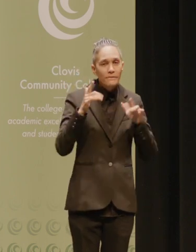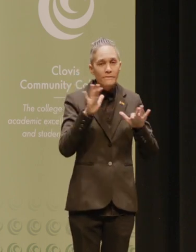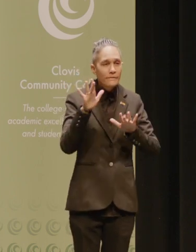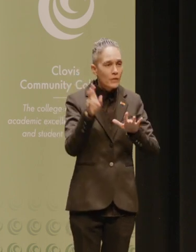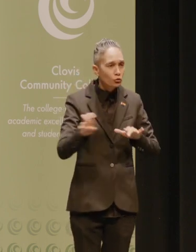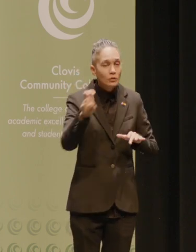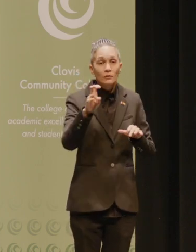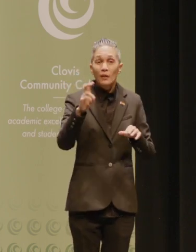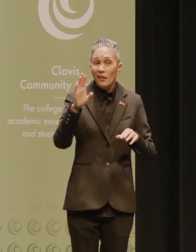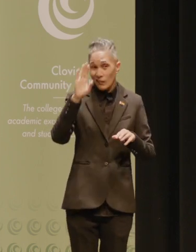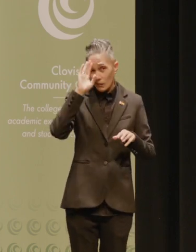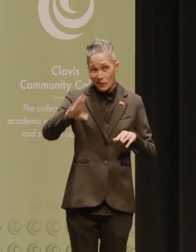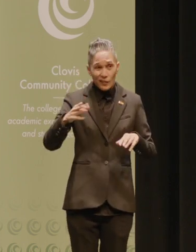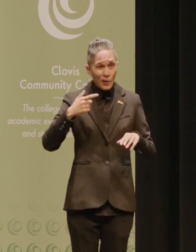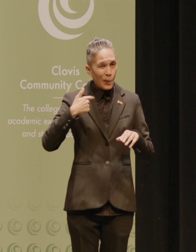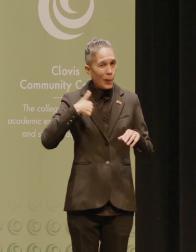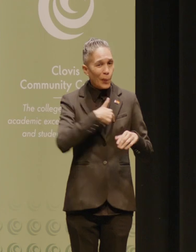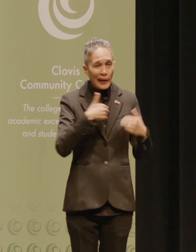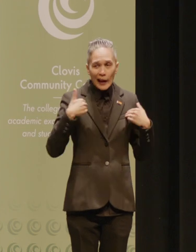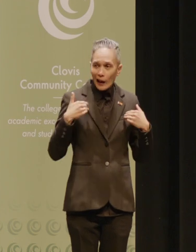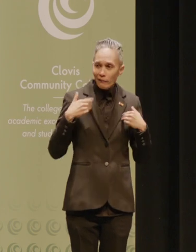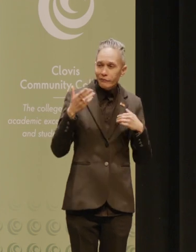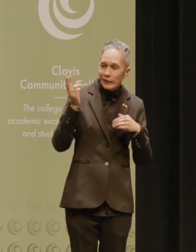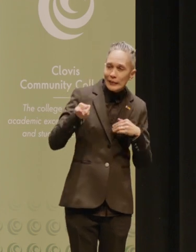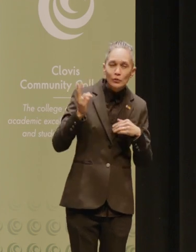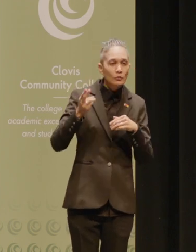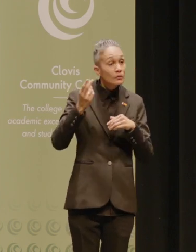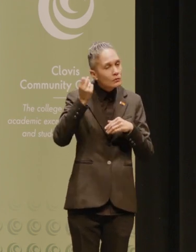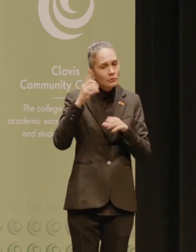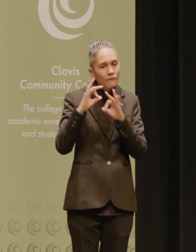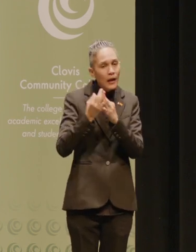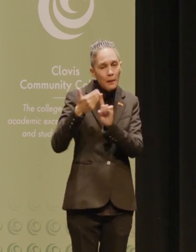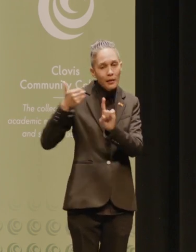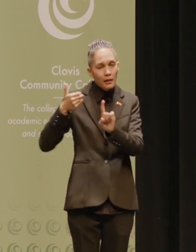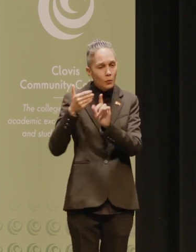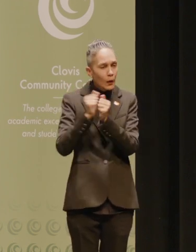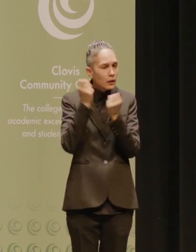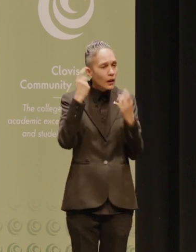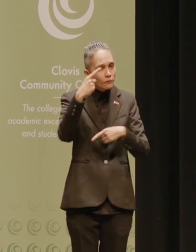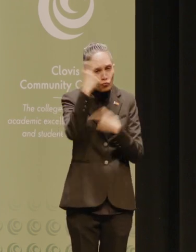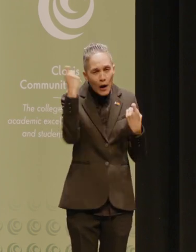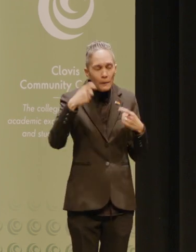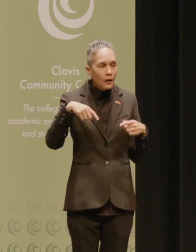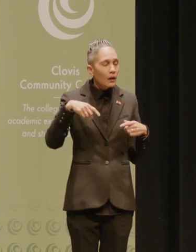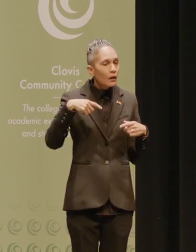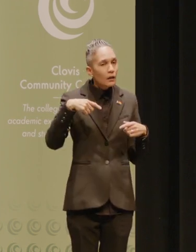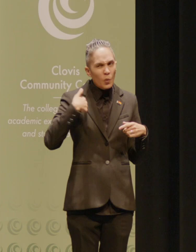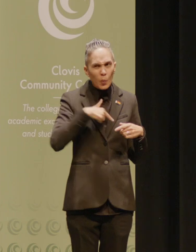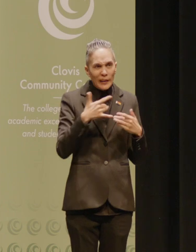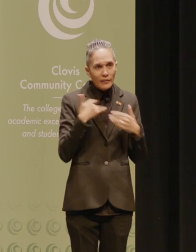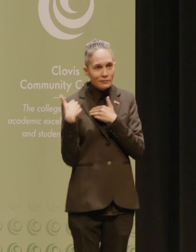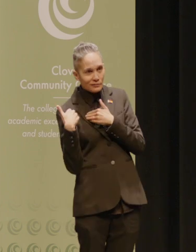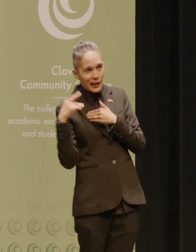we experience, especially when we have histories like my own of coming from a family with a lot of trauma, where you feel as an obligation